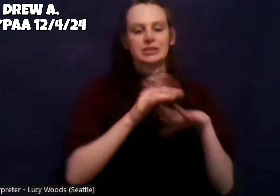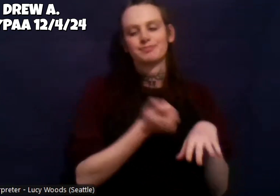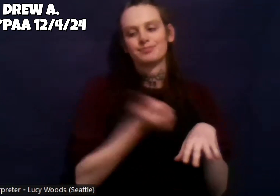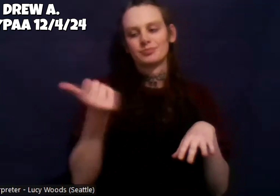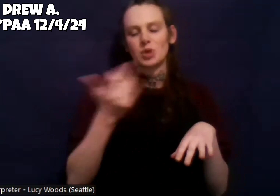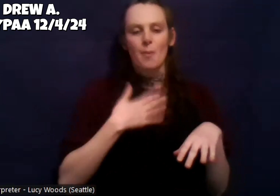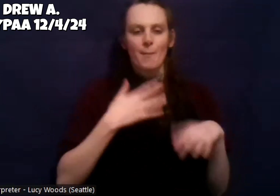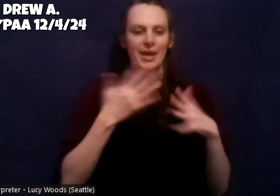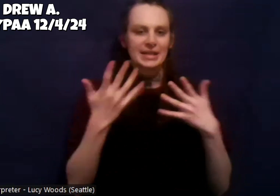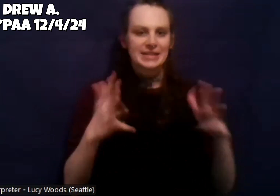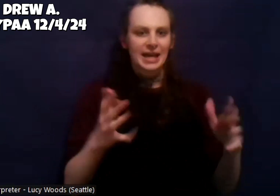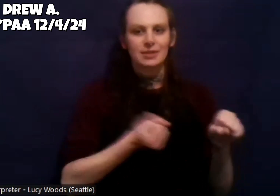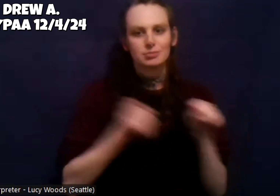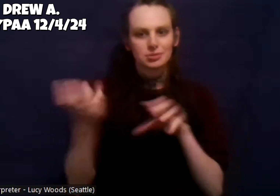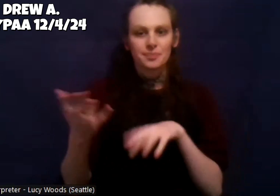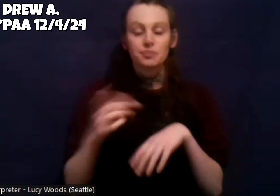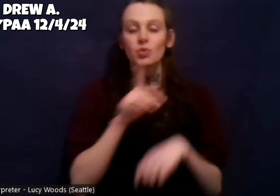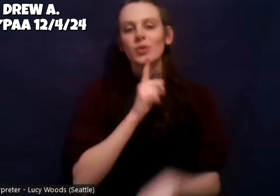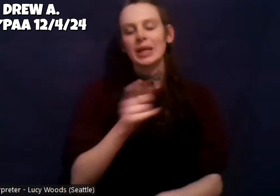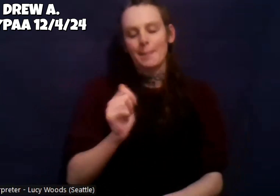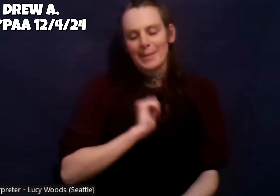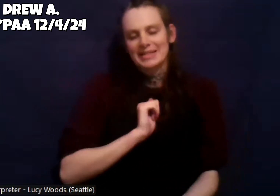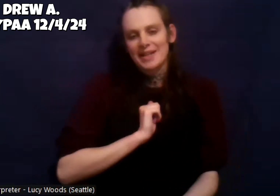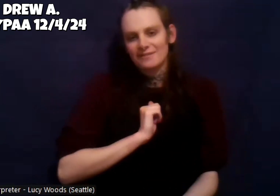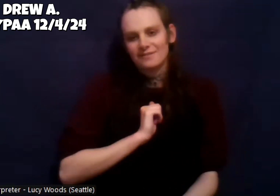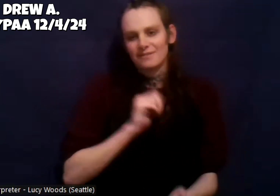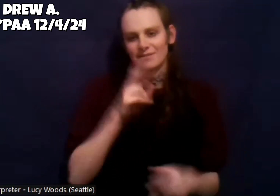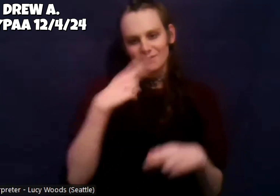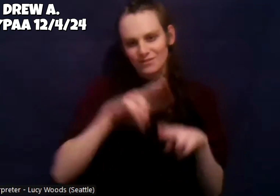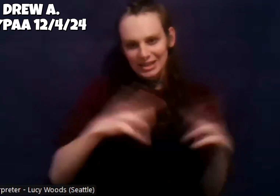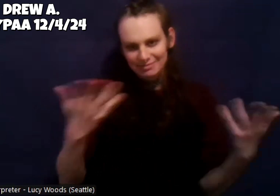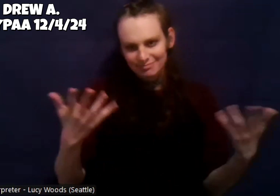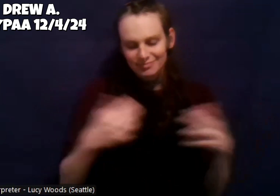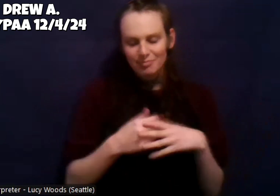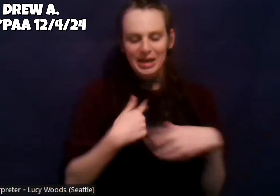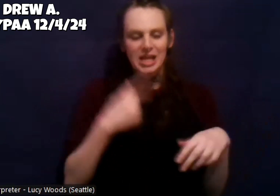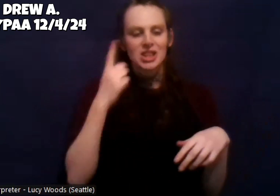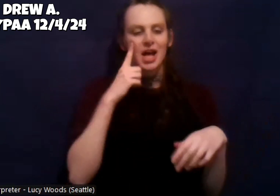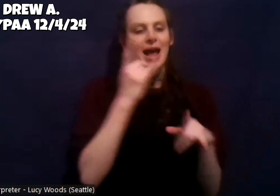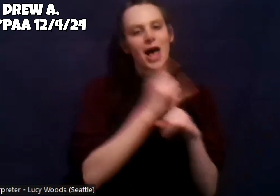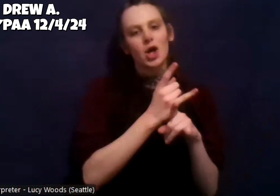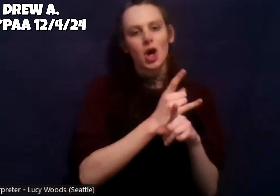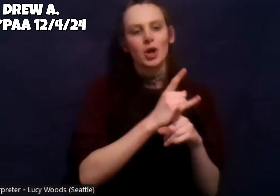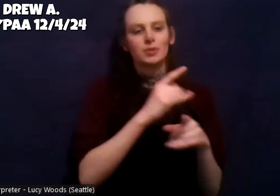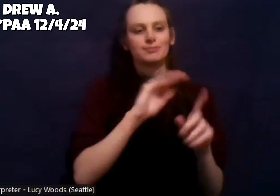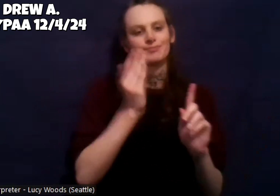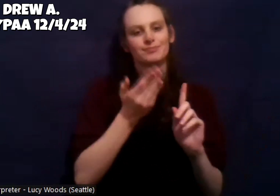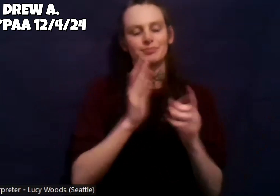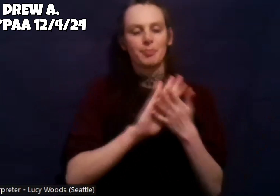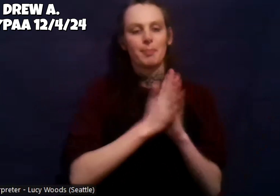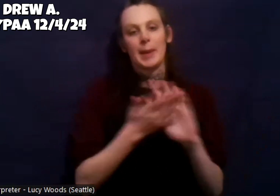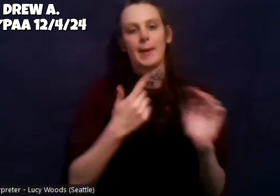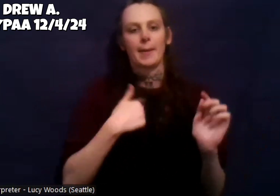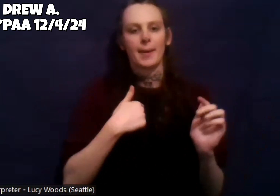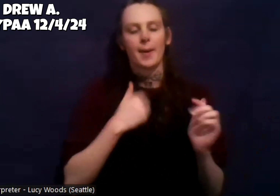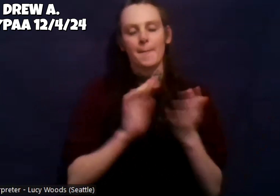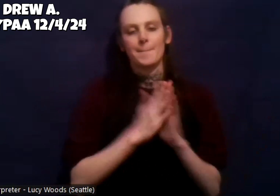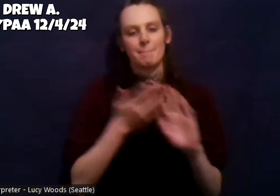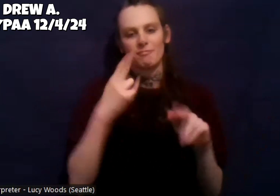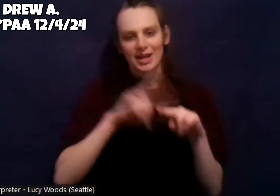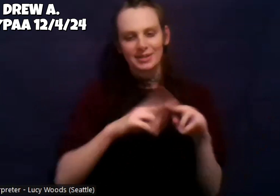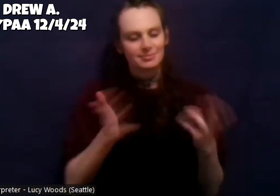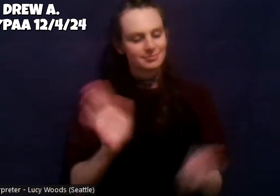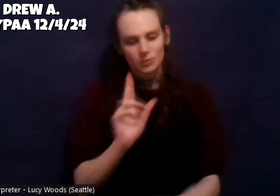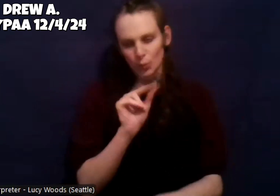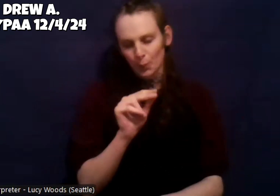So it's really just me being myself at the end of the day, but I thought it was the alcohol. Like I said, my